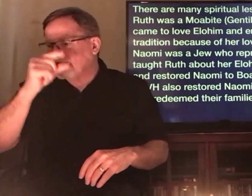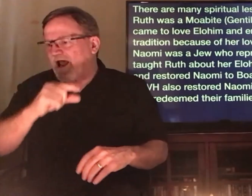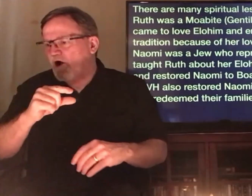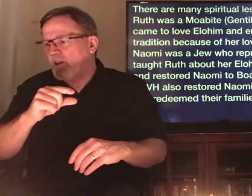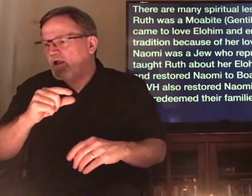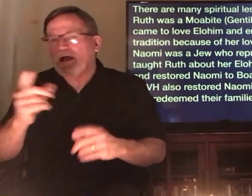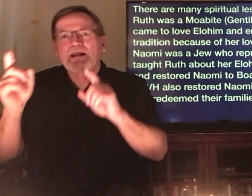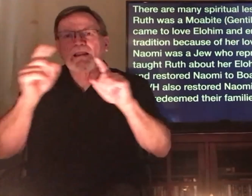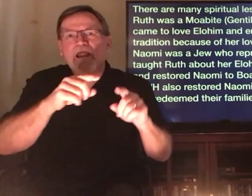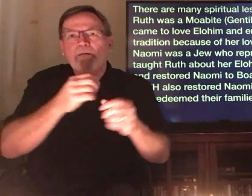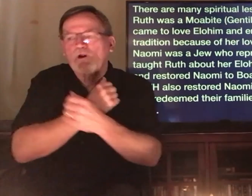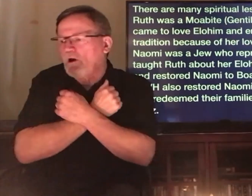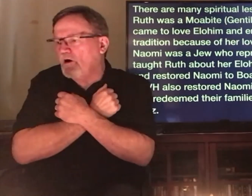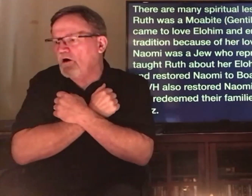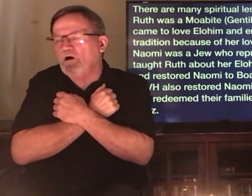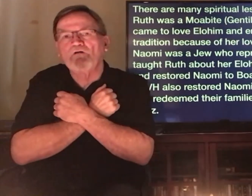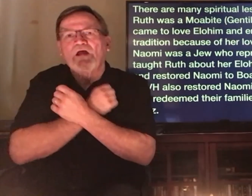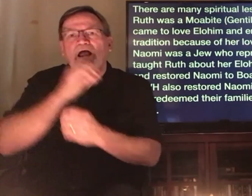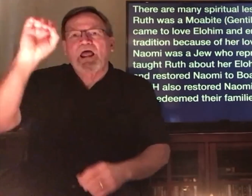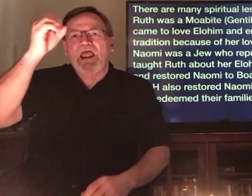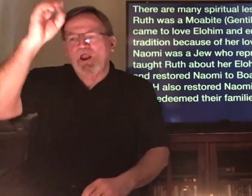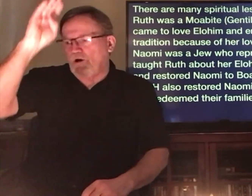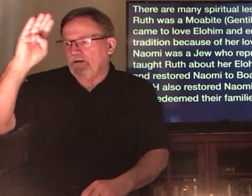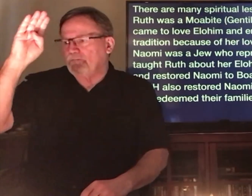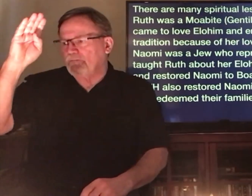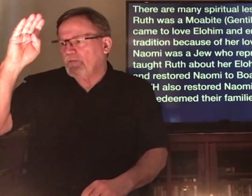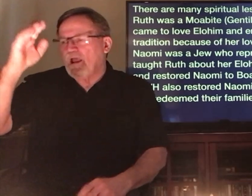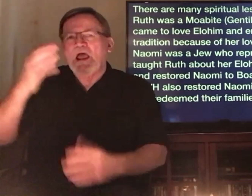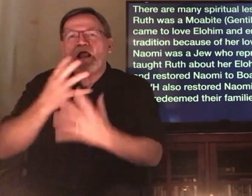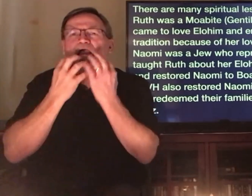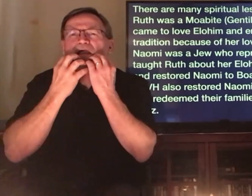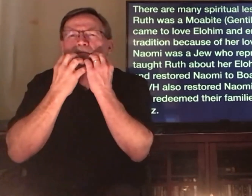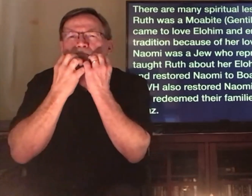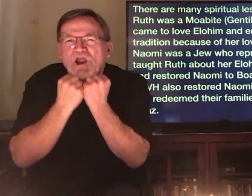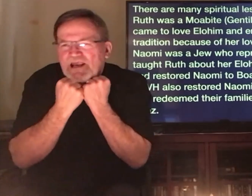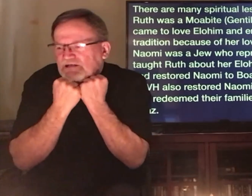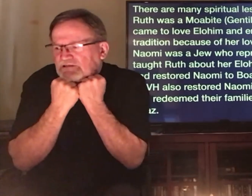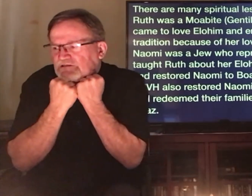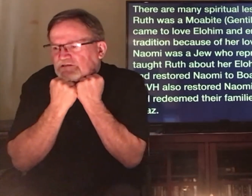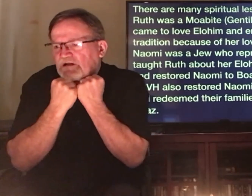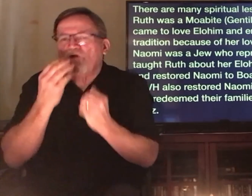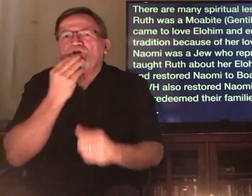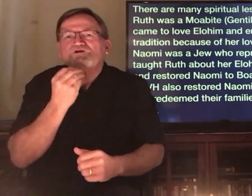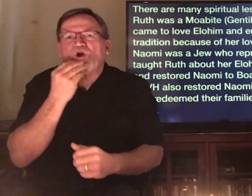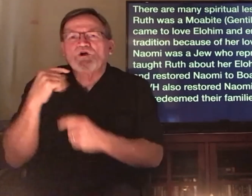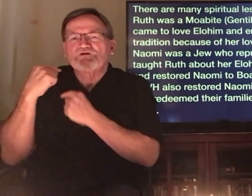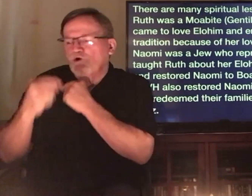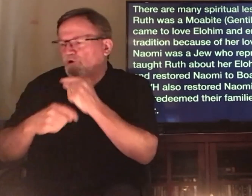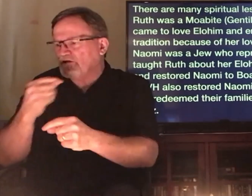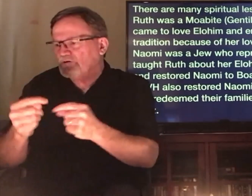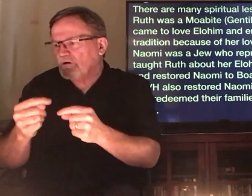loss has been gone, children gone, house gone, the land, Naomi lost everything.